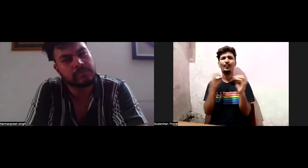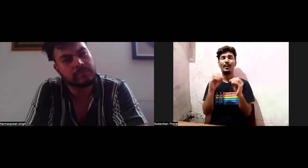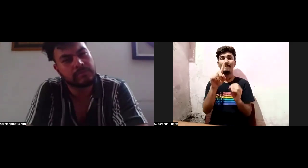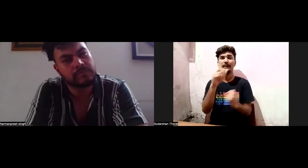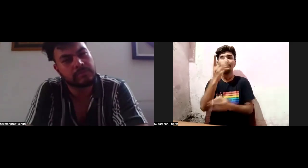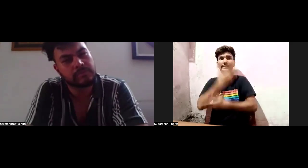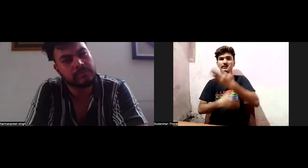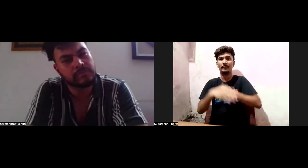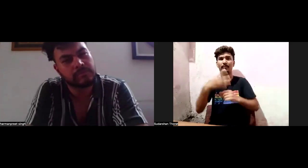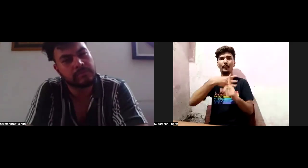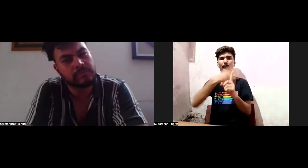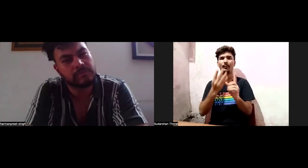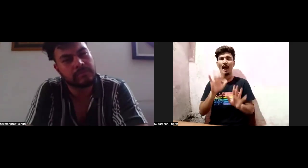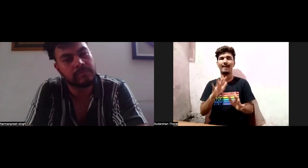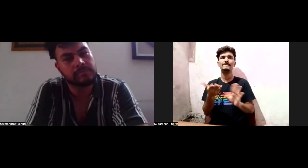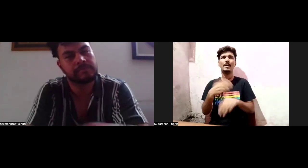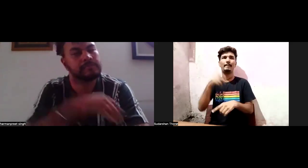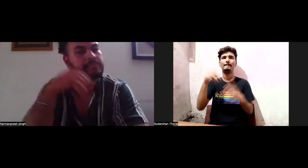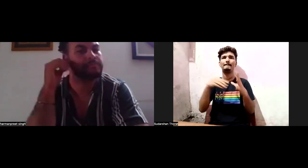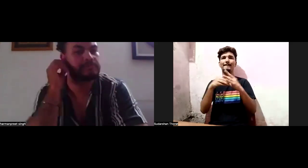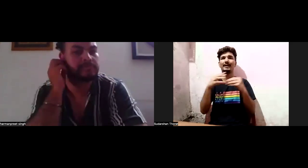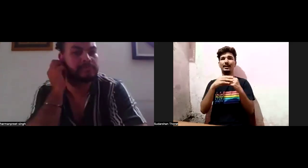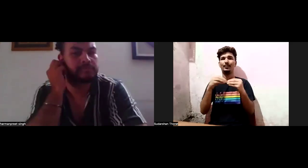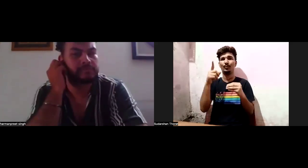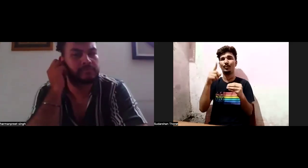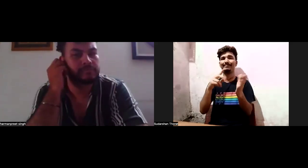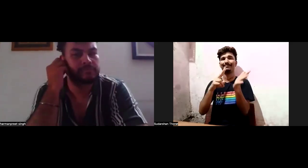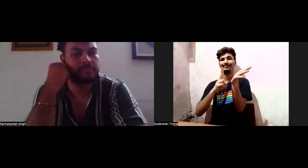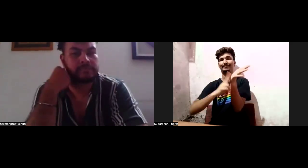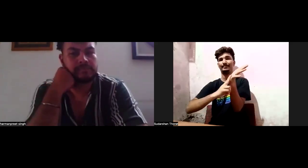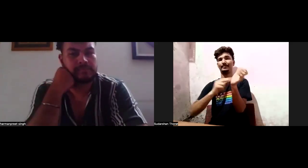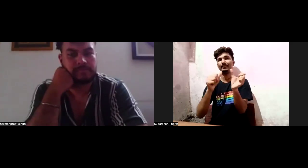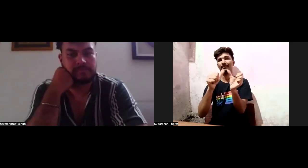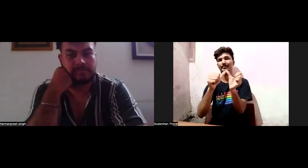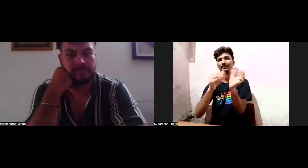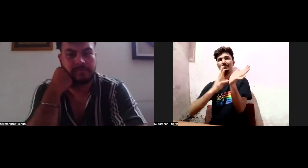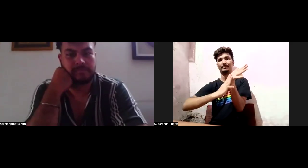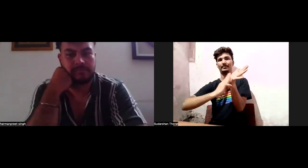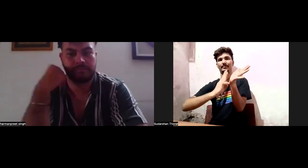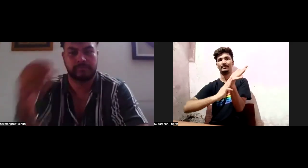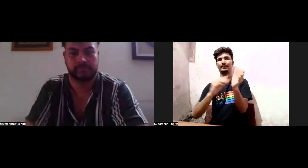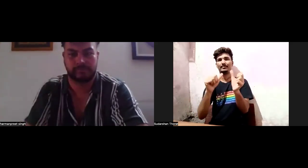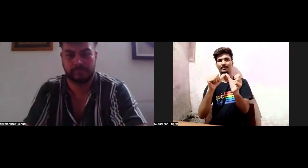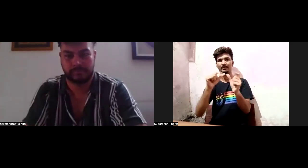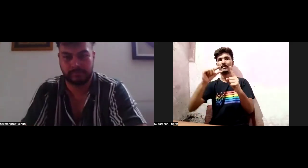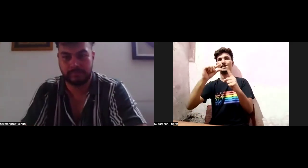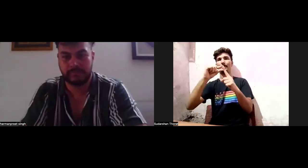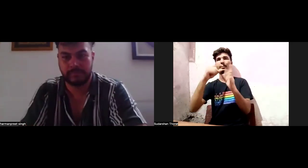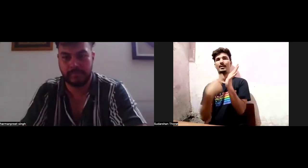Pride Parade as well. But there is no deaf people being included in the Pride Parade. So in Bangalore,